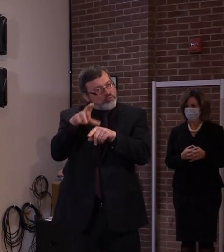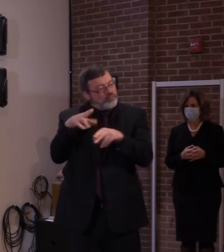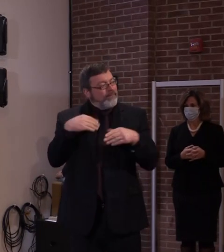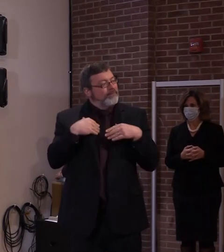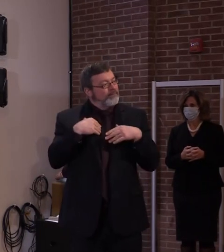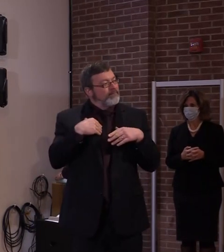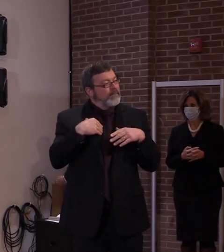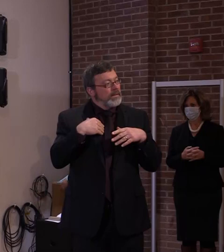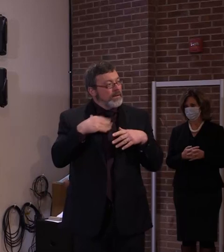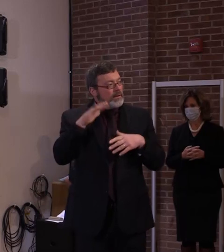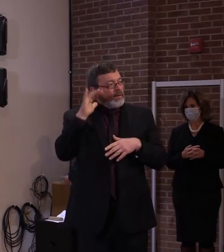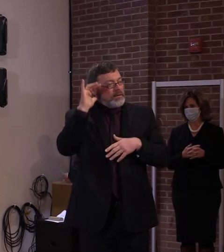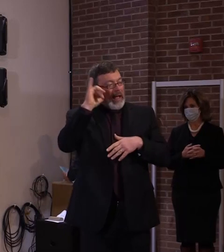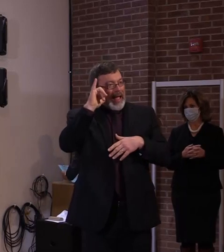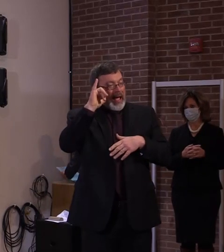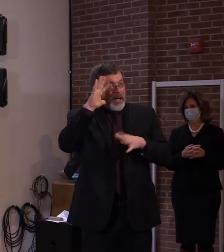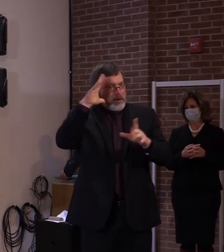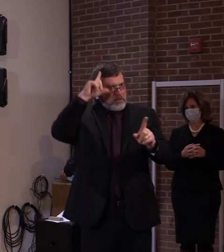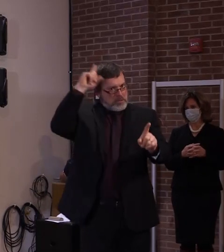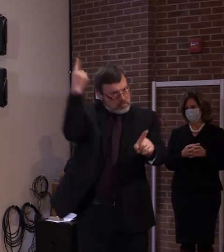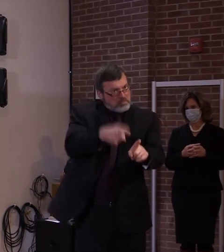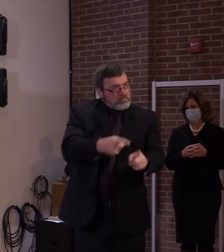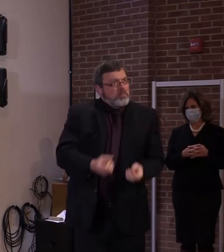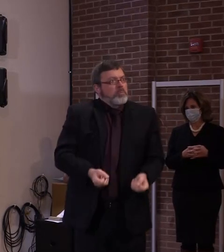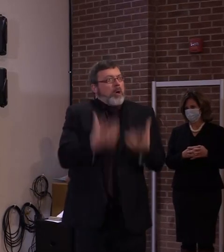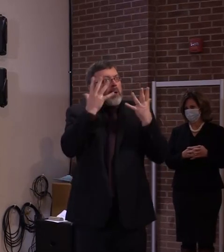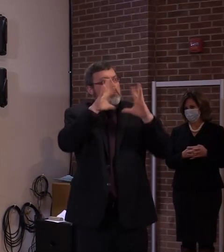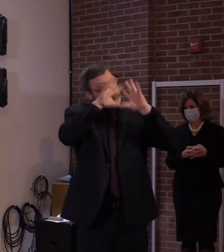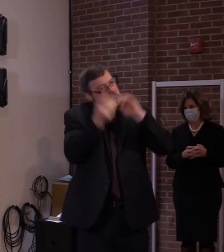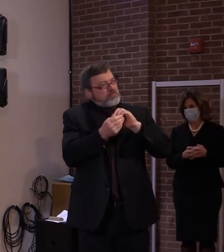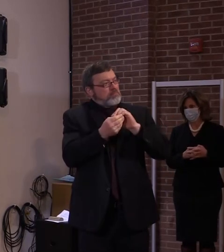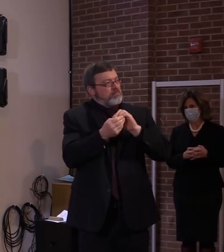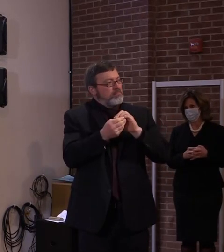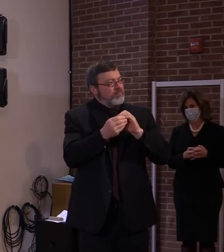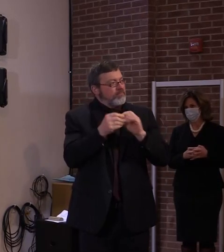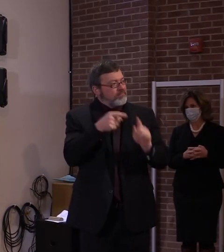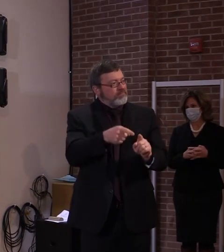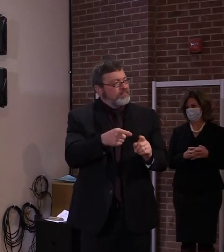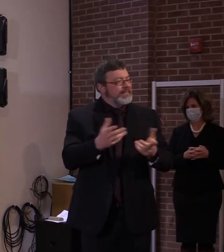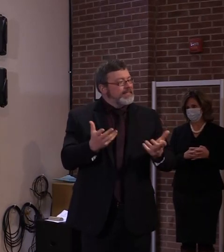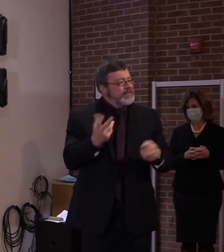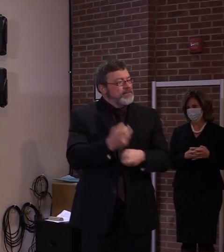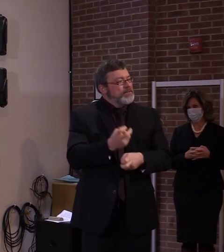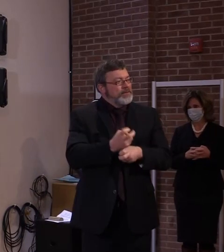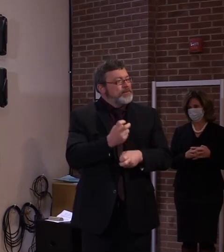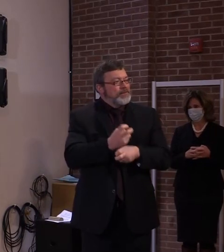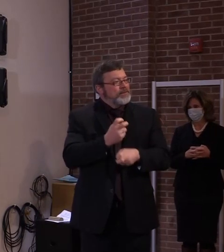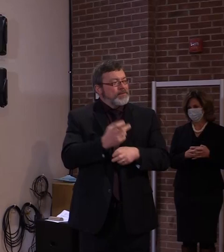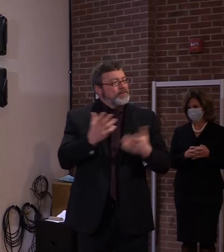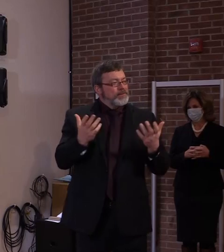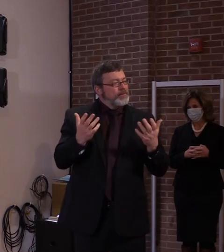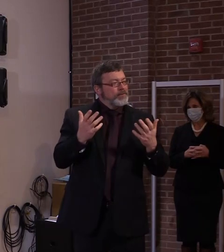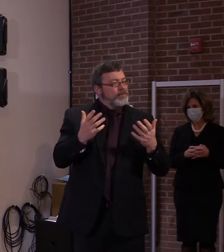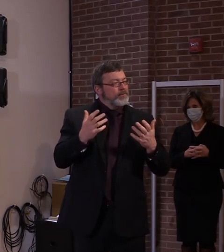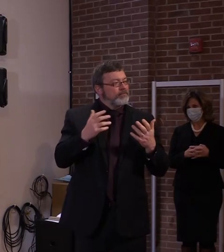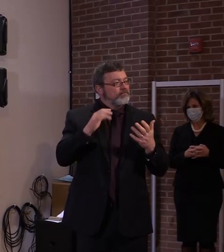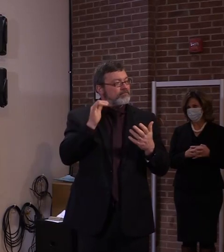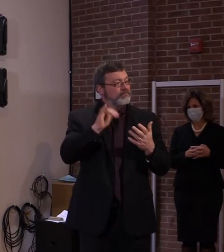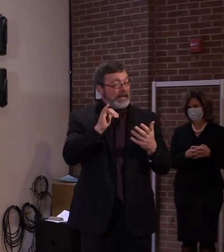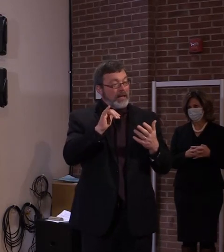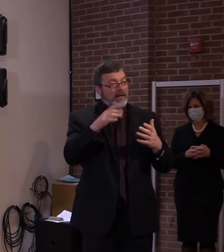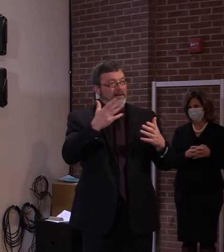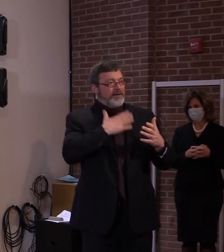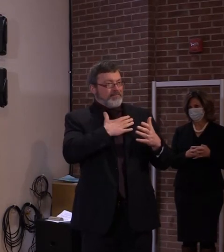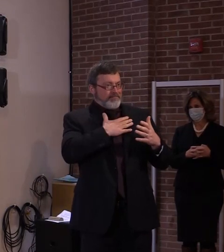for based on the fact that you can only read into a death certificate so much. And not every